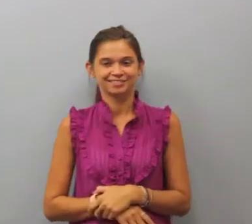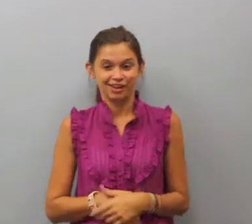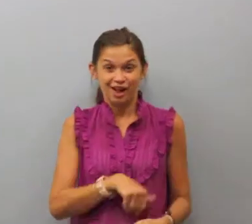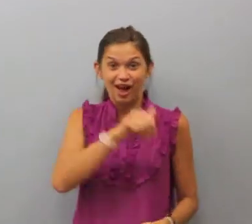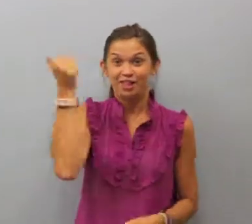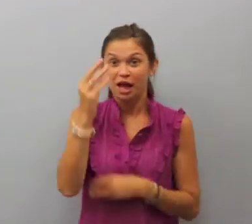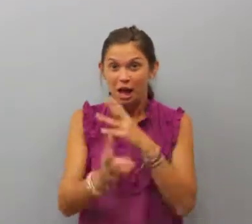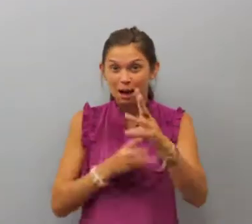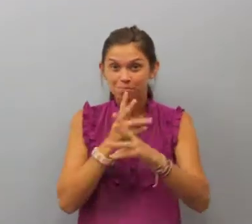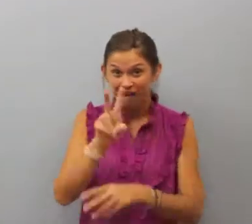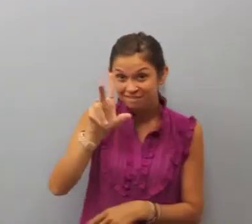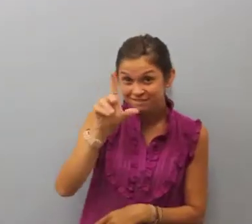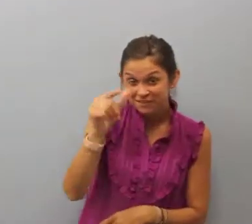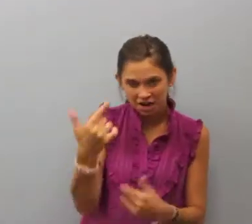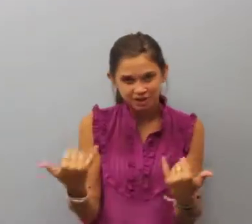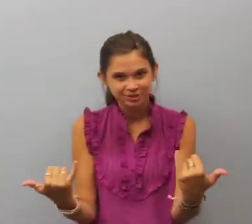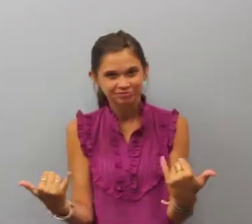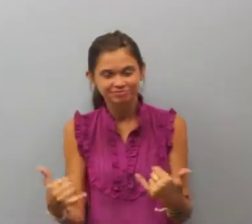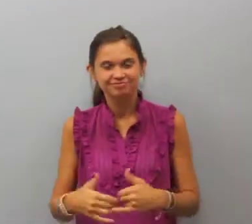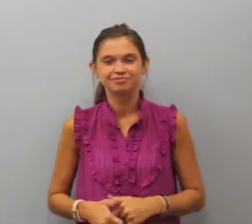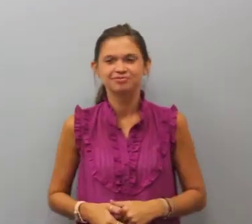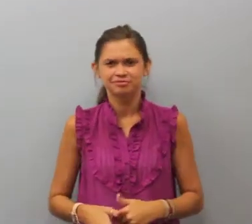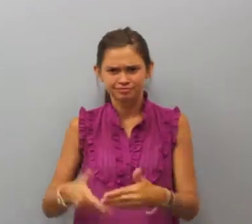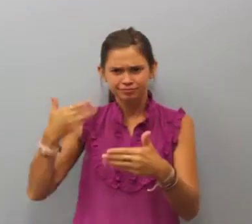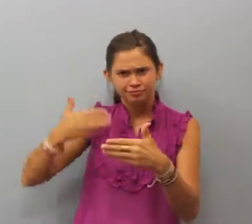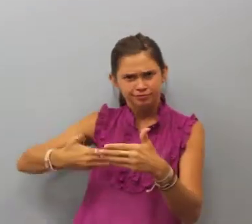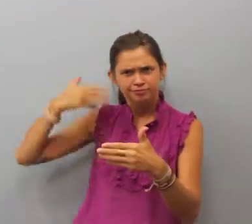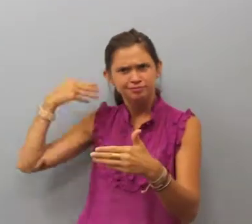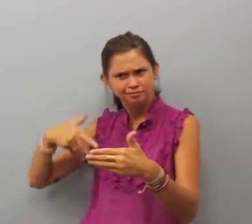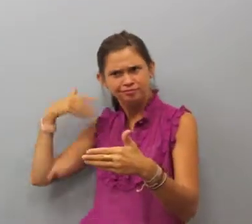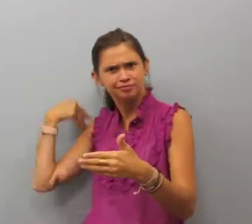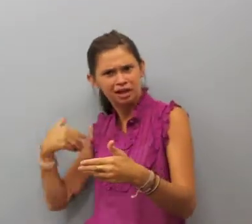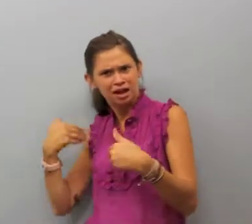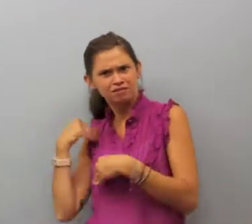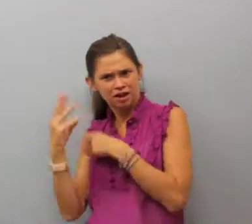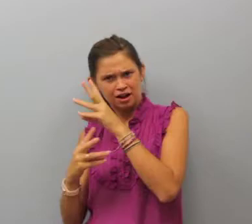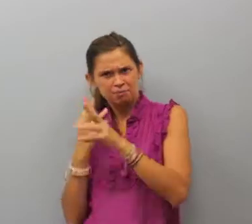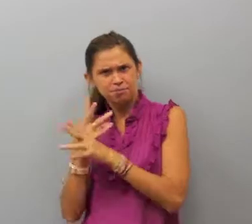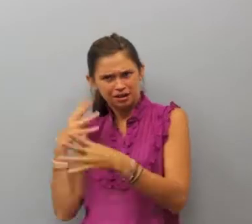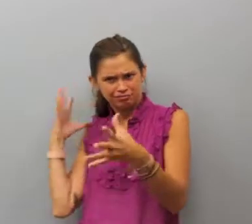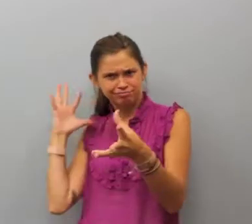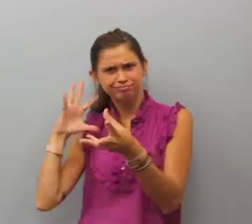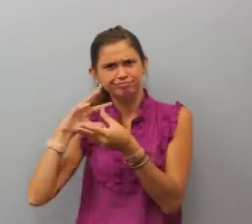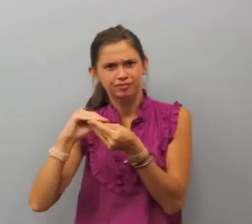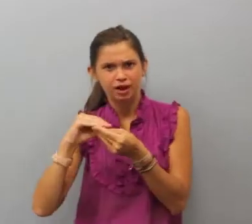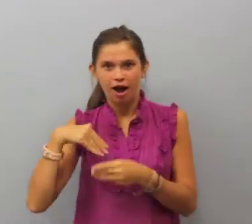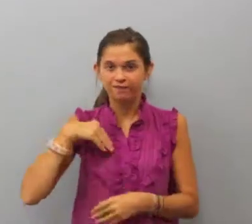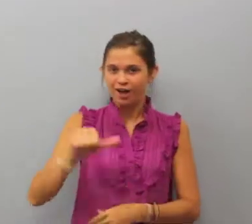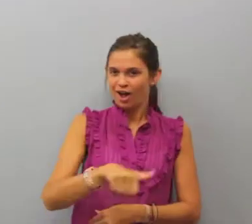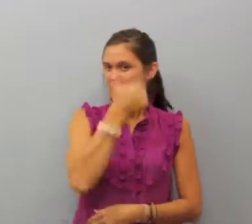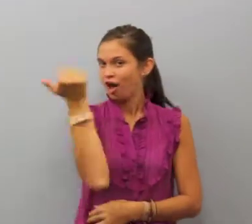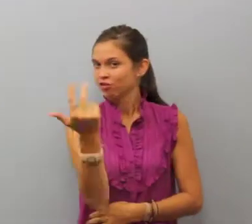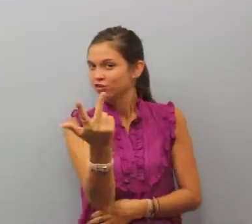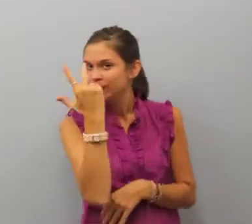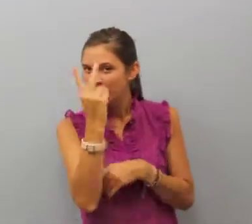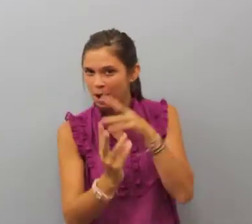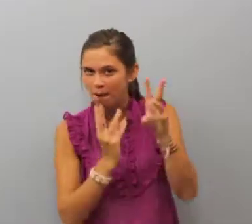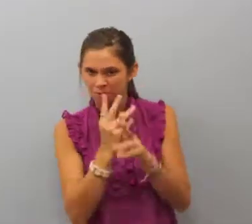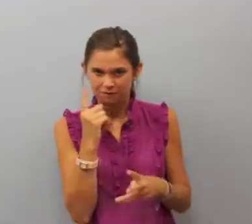Well, hello there. Welcome to What's Up Alumni. This is another vlog